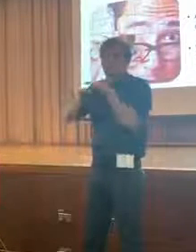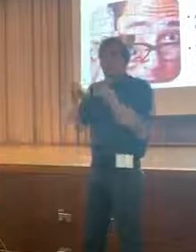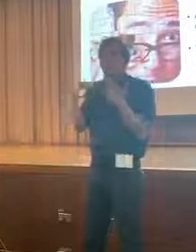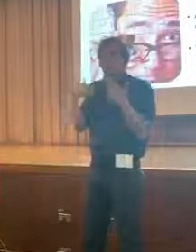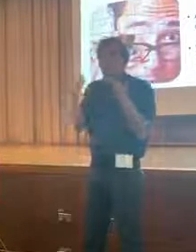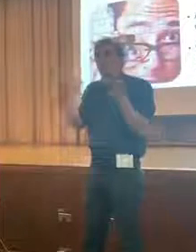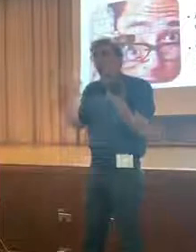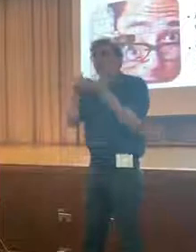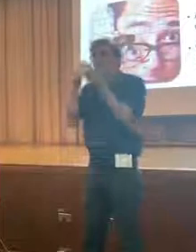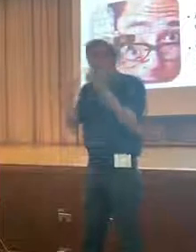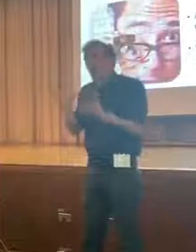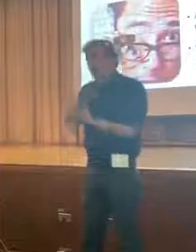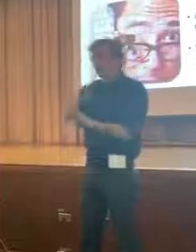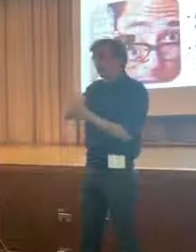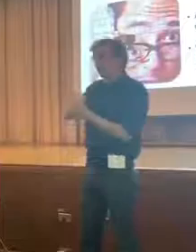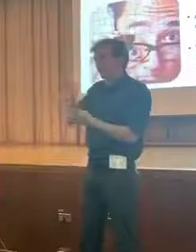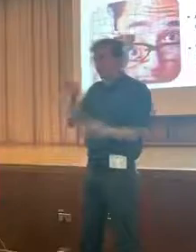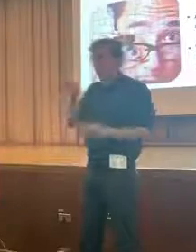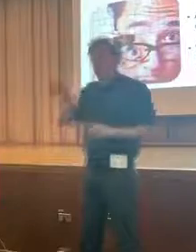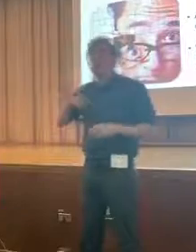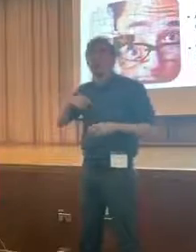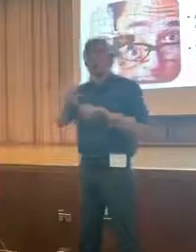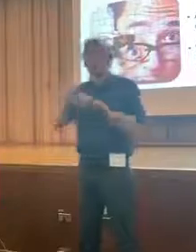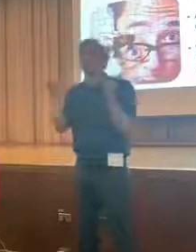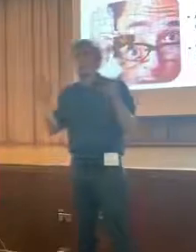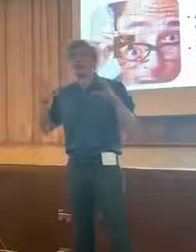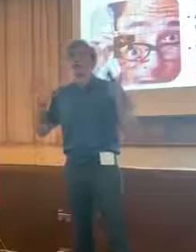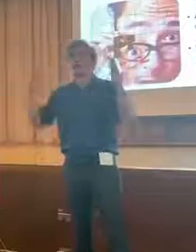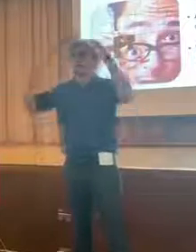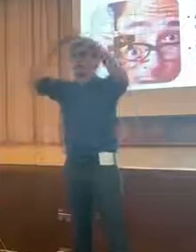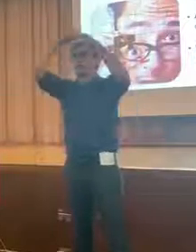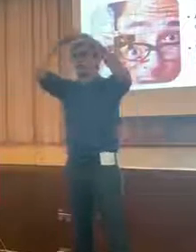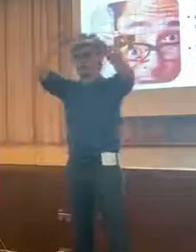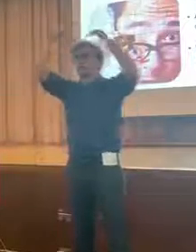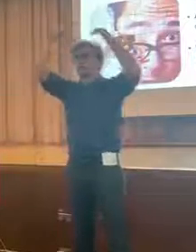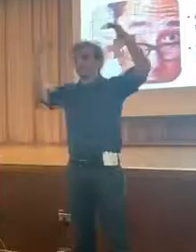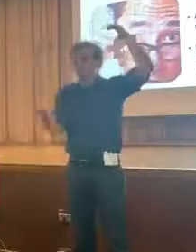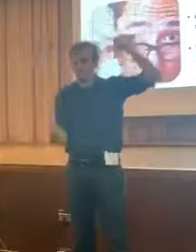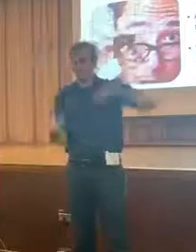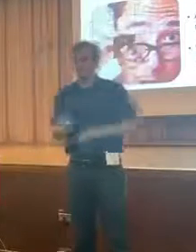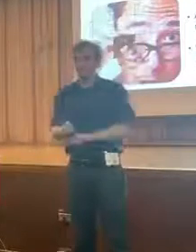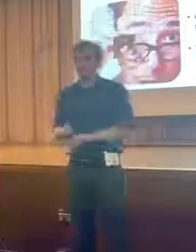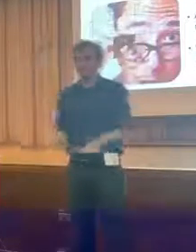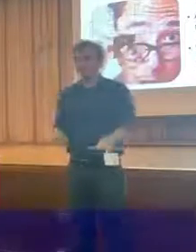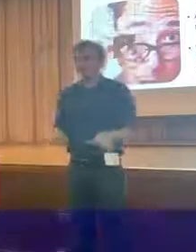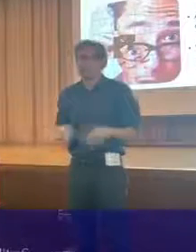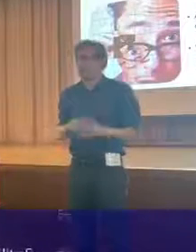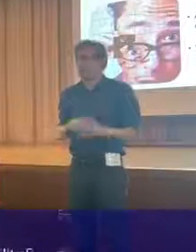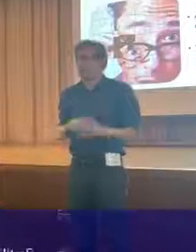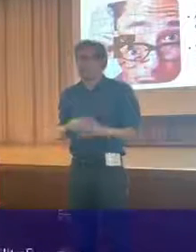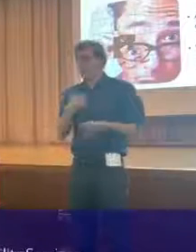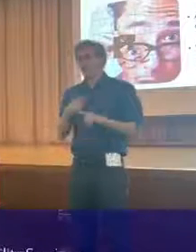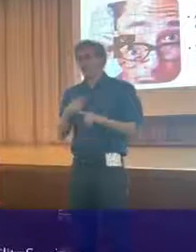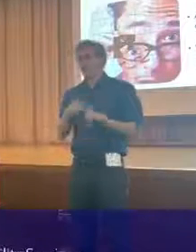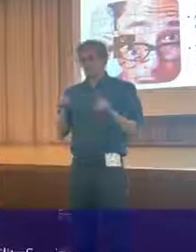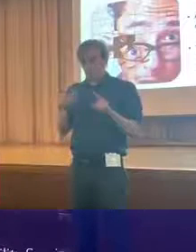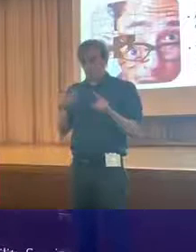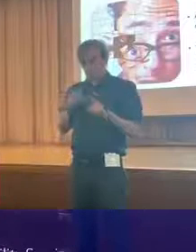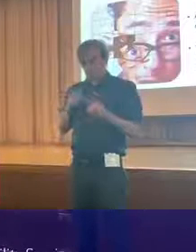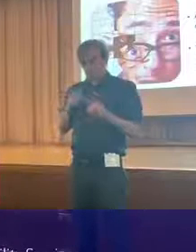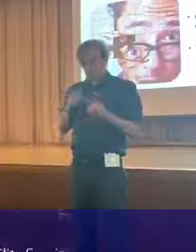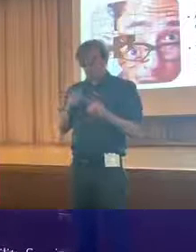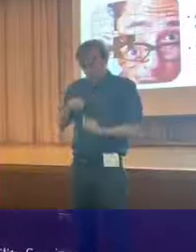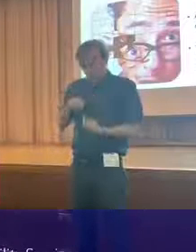I actually was ready to throw myself off the Capitol Dome by the end of it, but I learned what inaccessibility and accessibility was through